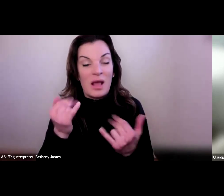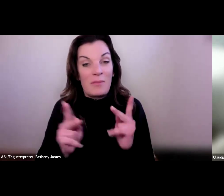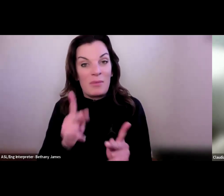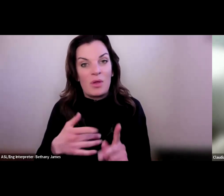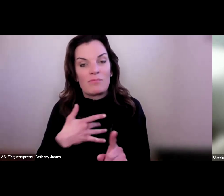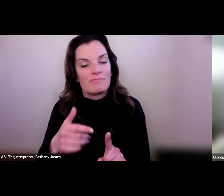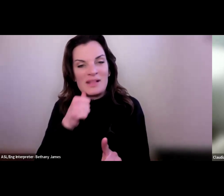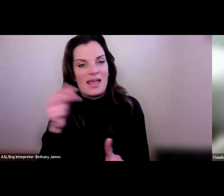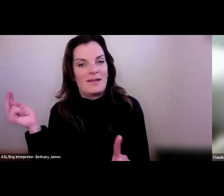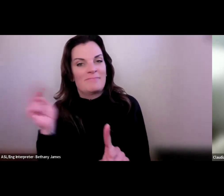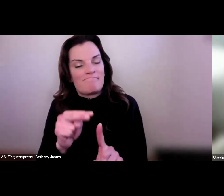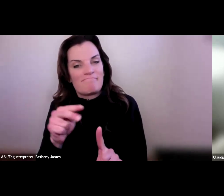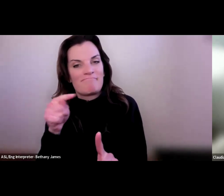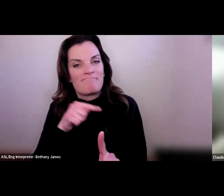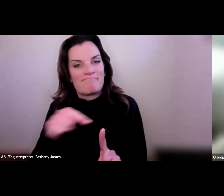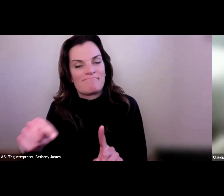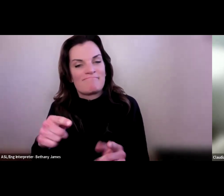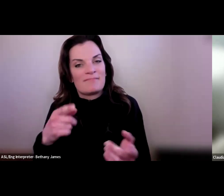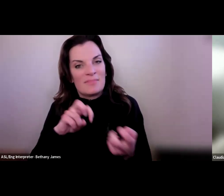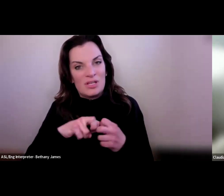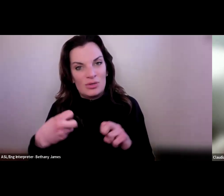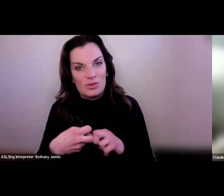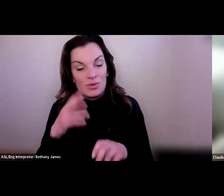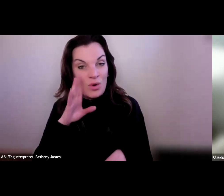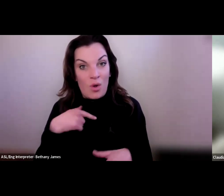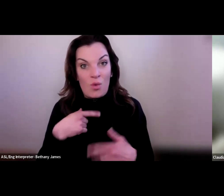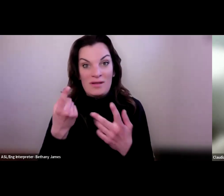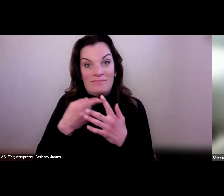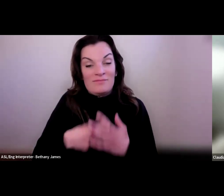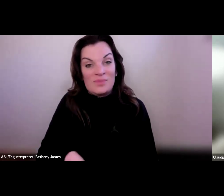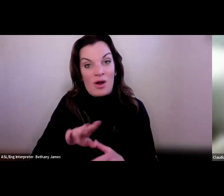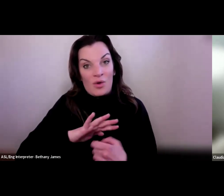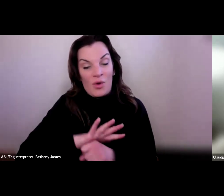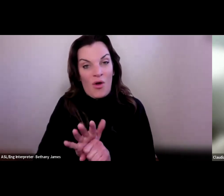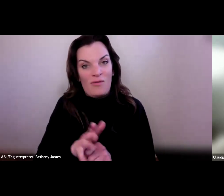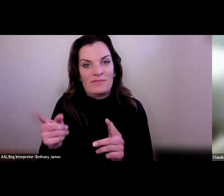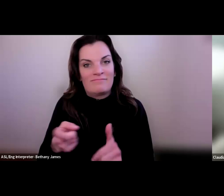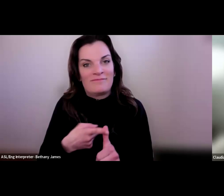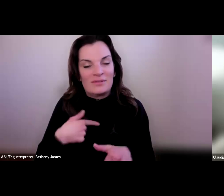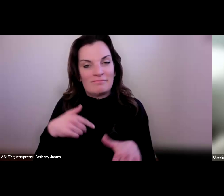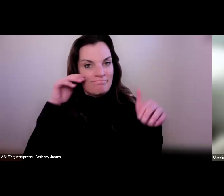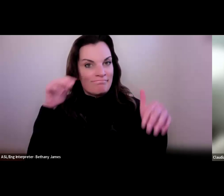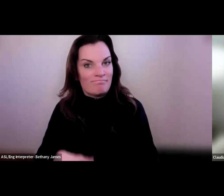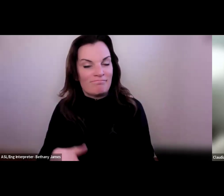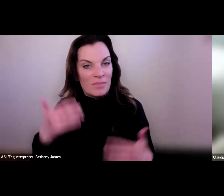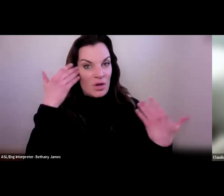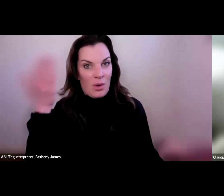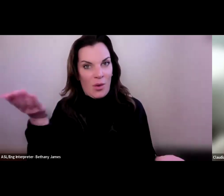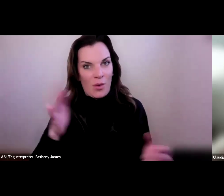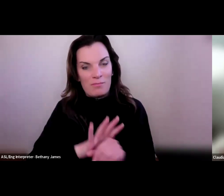that we didn't have this knowledge going into, the public didn't have this knowledge going into the